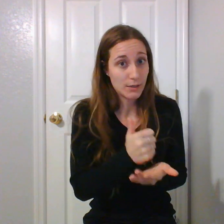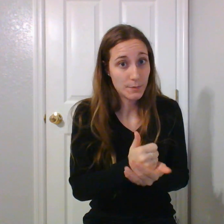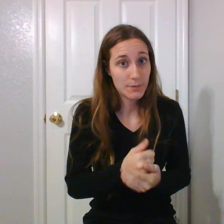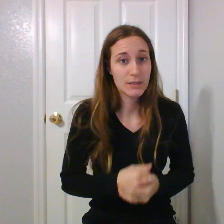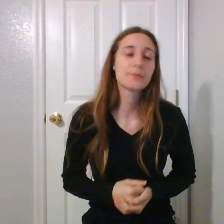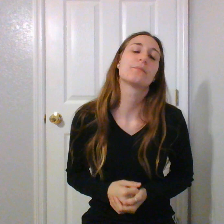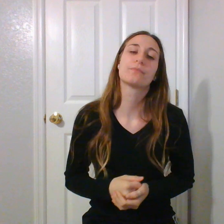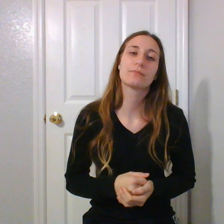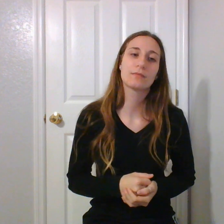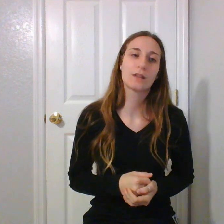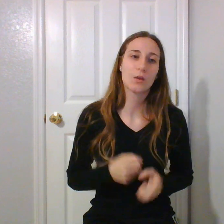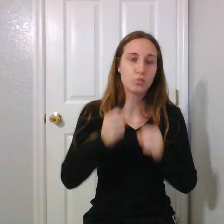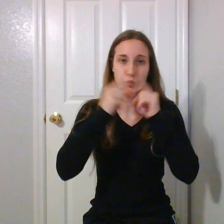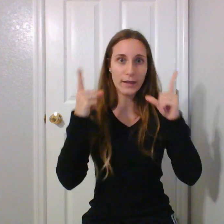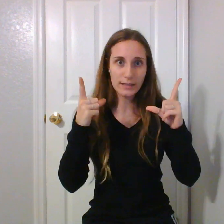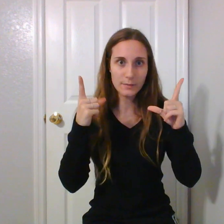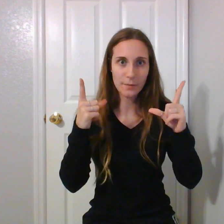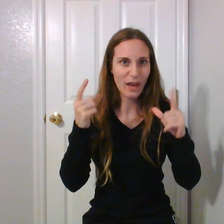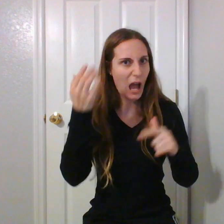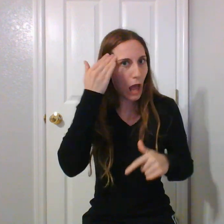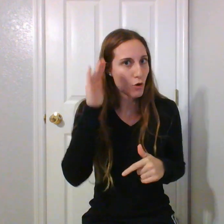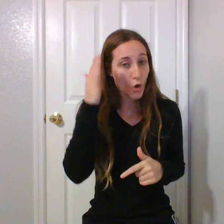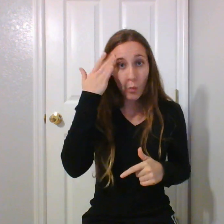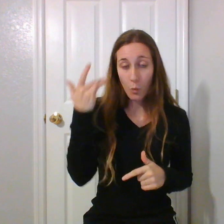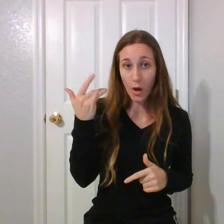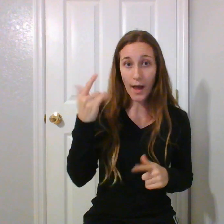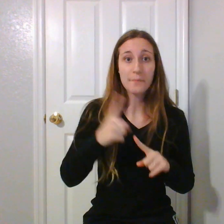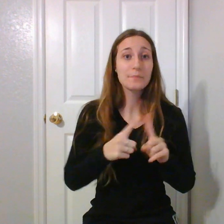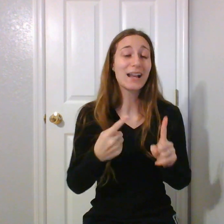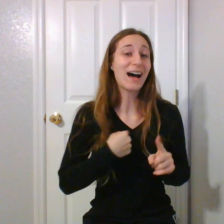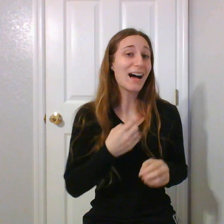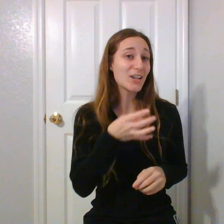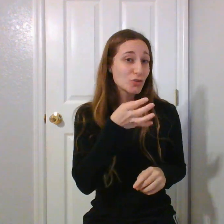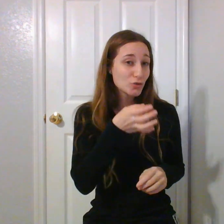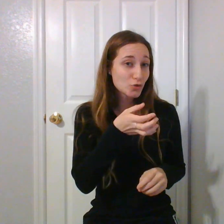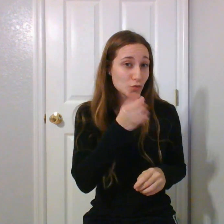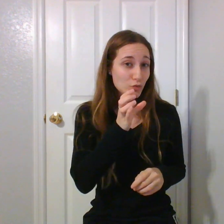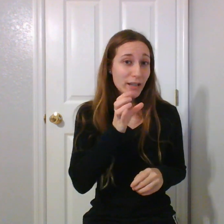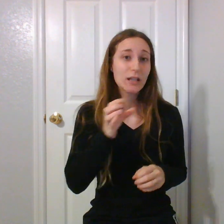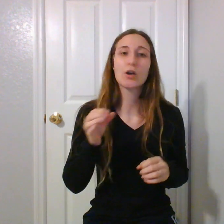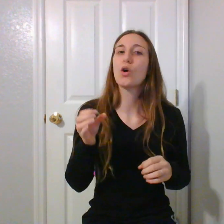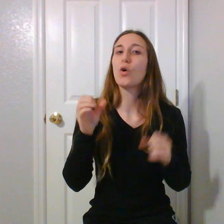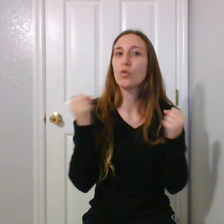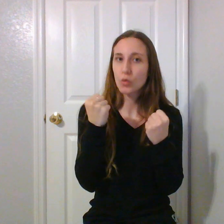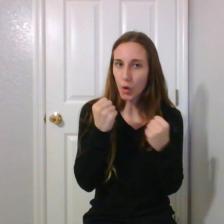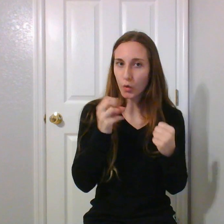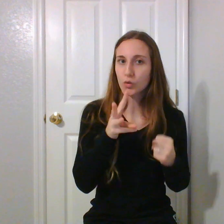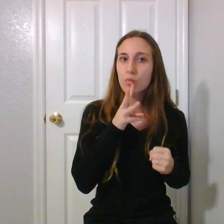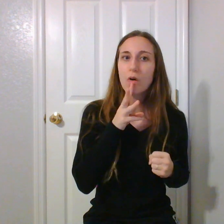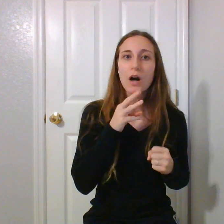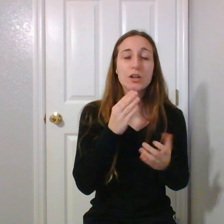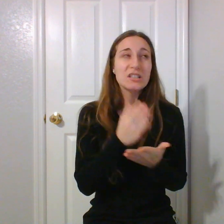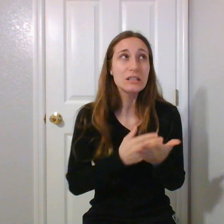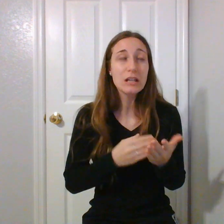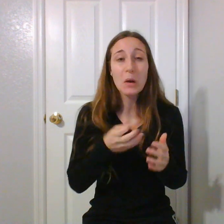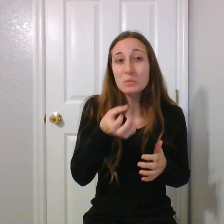just jolts me up i don't know what it is i drink cold water in the morning i know some people drink like lukewarm water with like lemon but i'm not that fancy